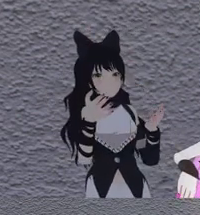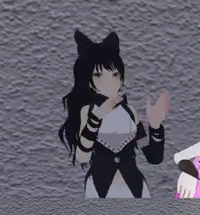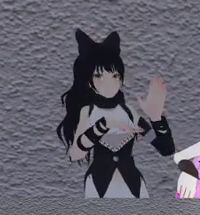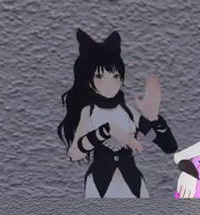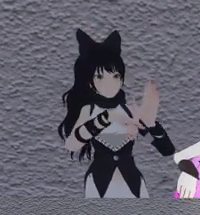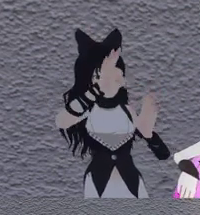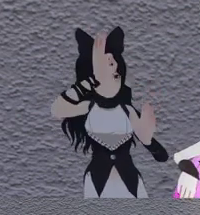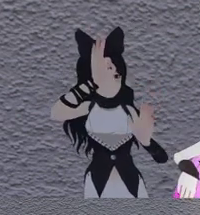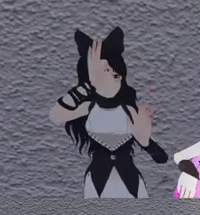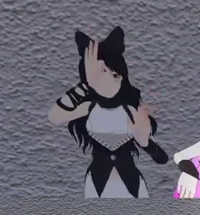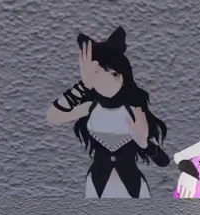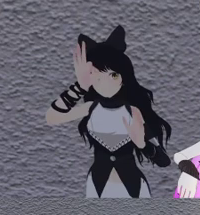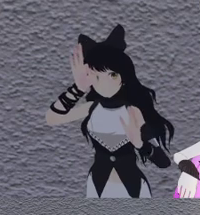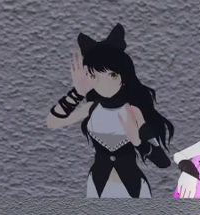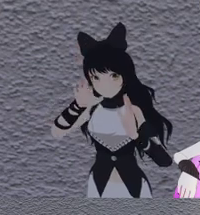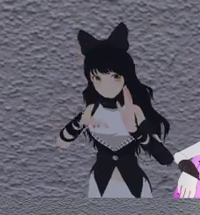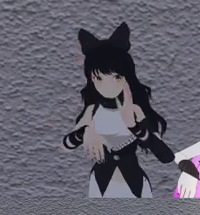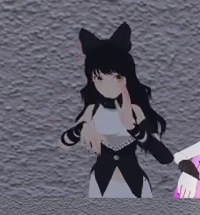Searching and then you find it.